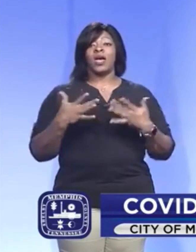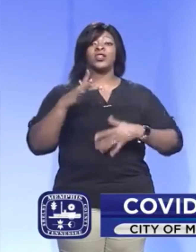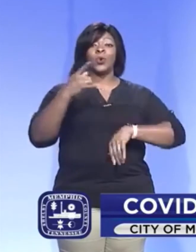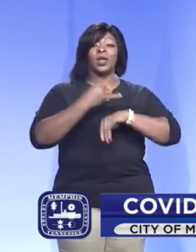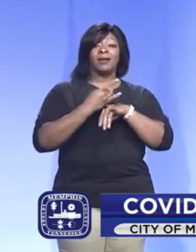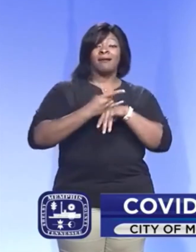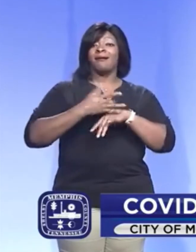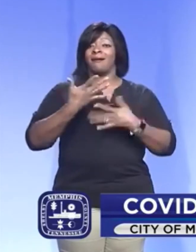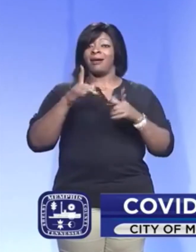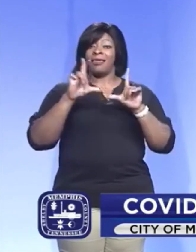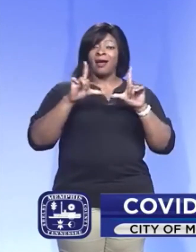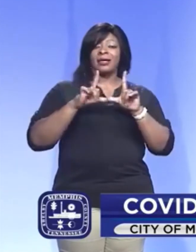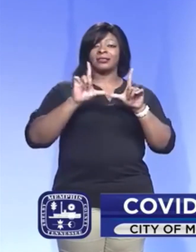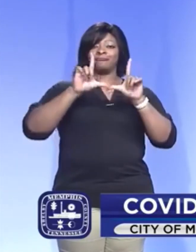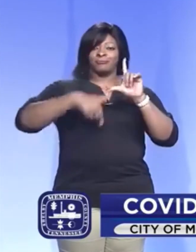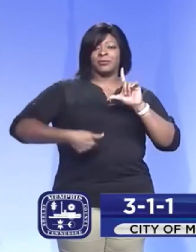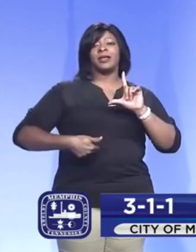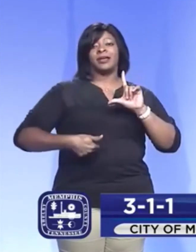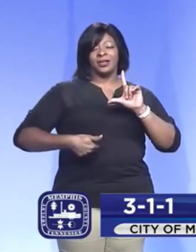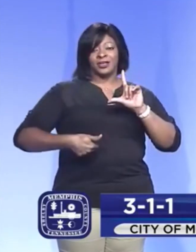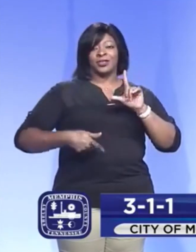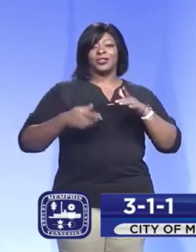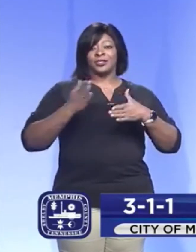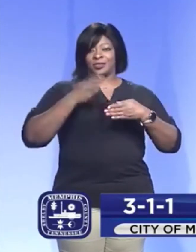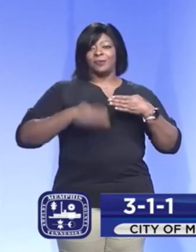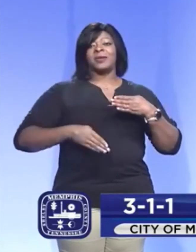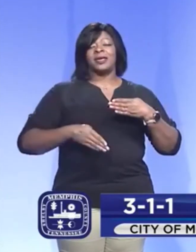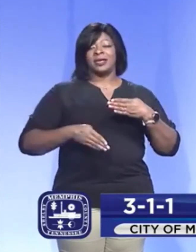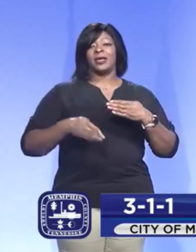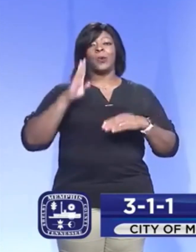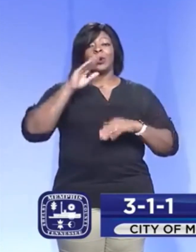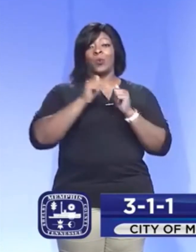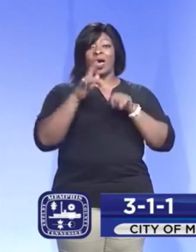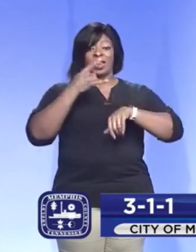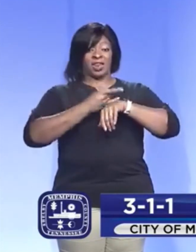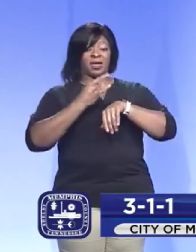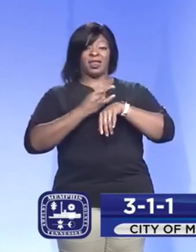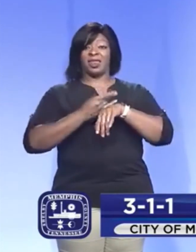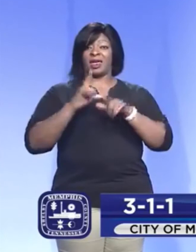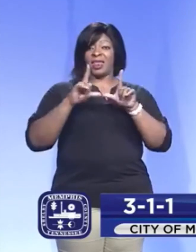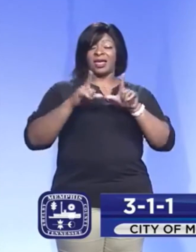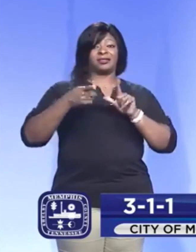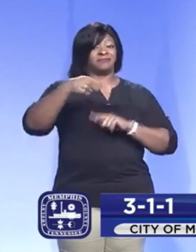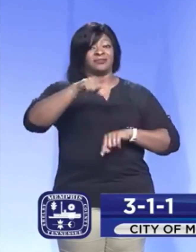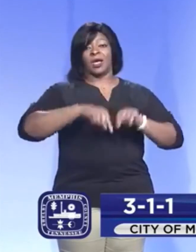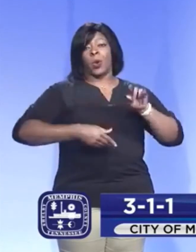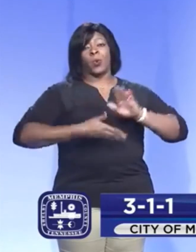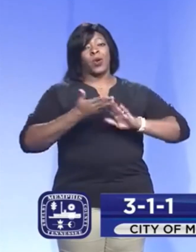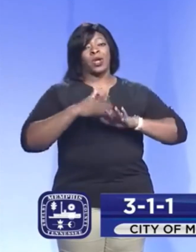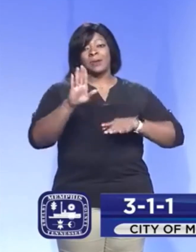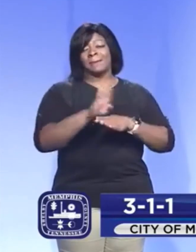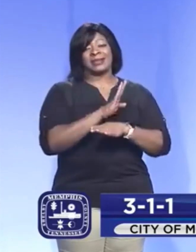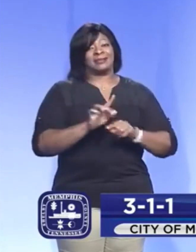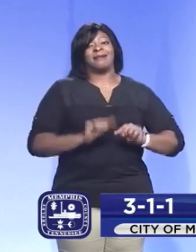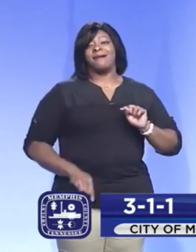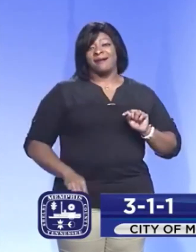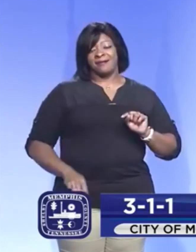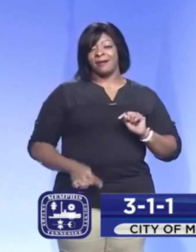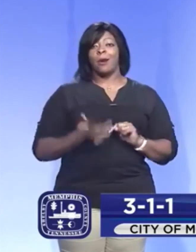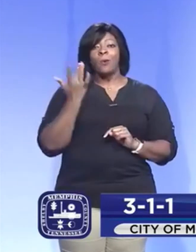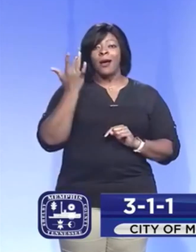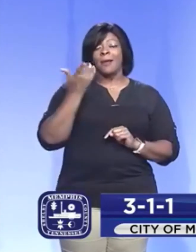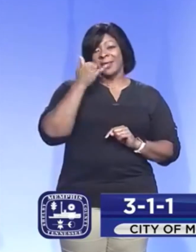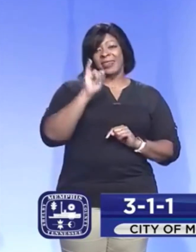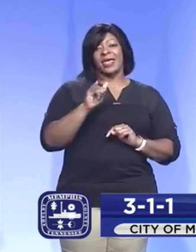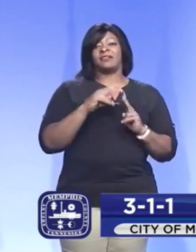license terminated. And we all know that without a liquor license, many of you wouldn't have a business, because that's